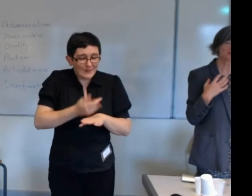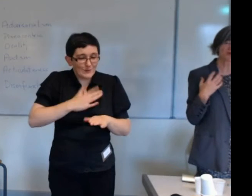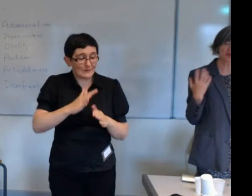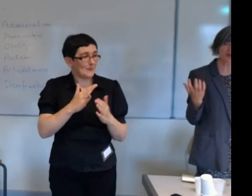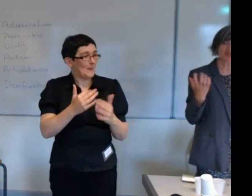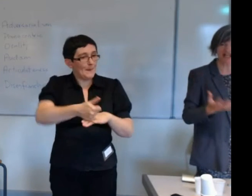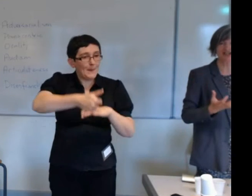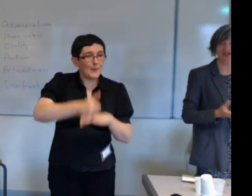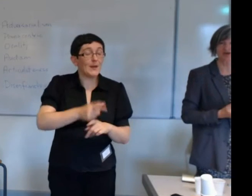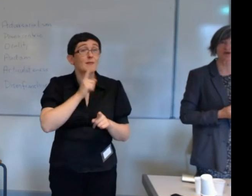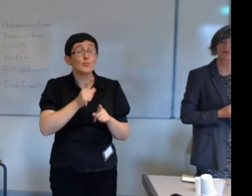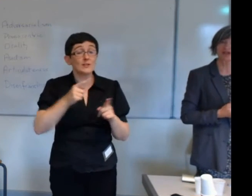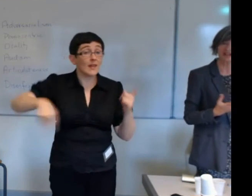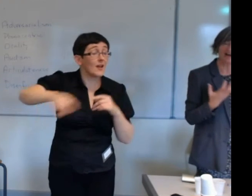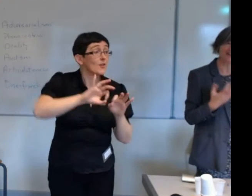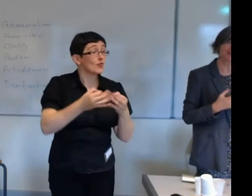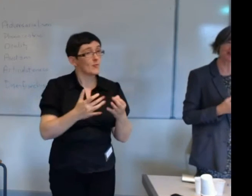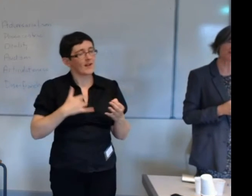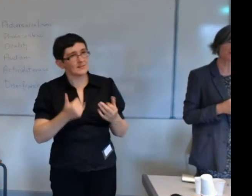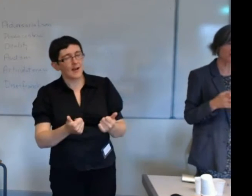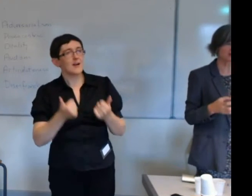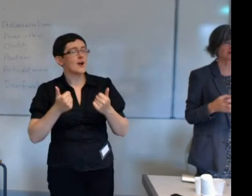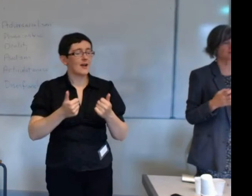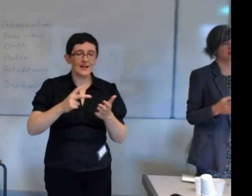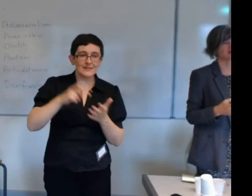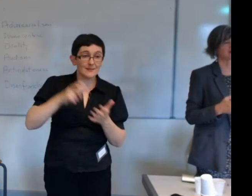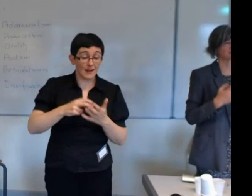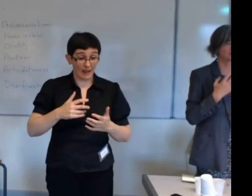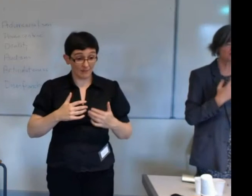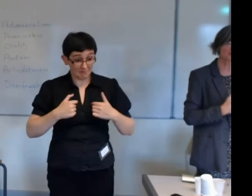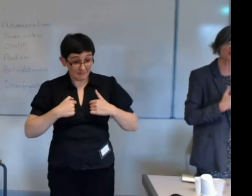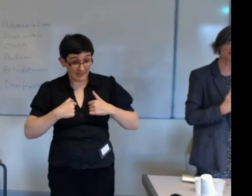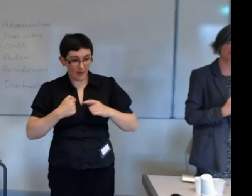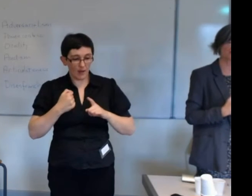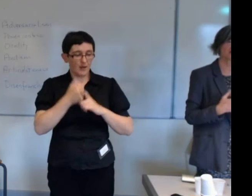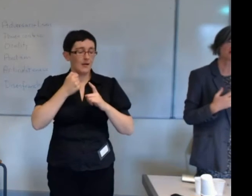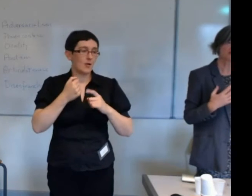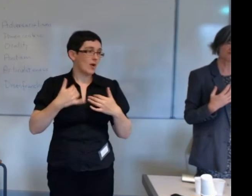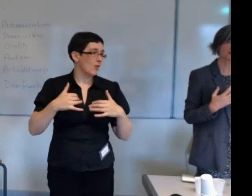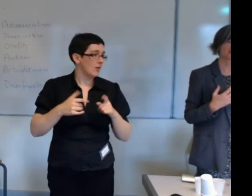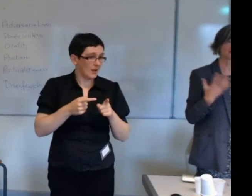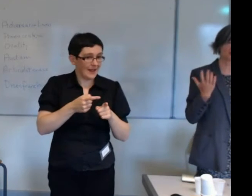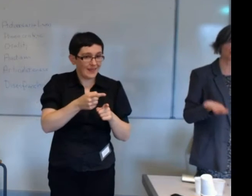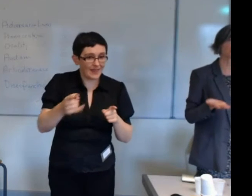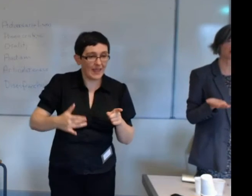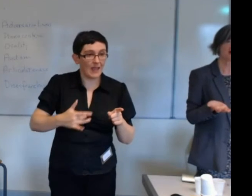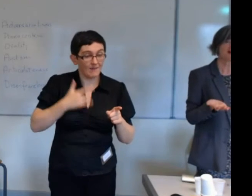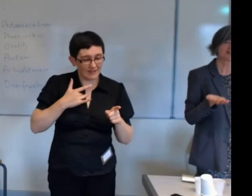was such a sense in the group that I thought that was quite amazing, that it made such a difference to feel that you're equal. That